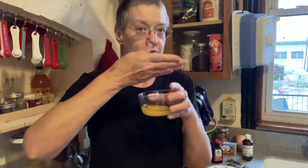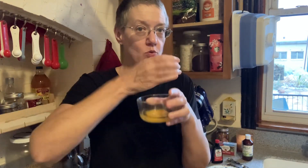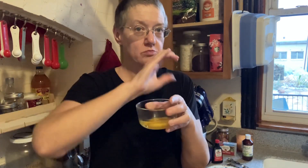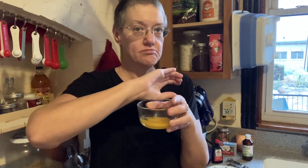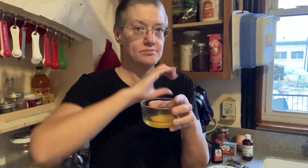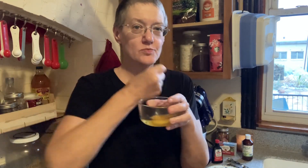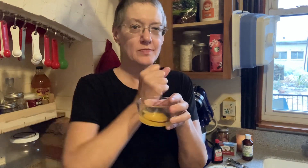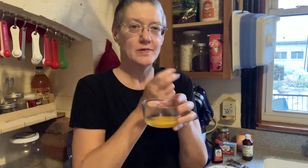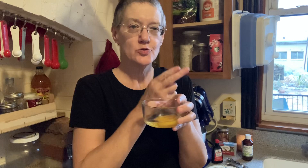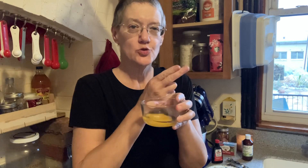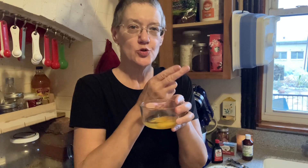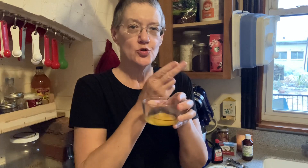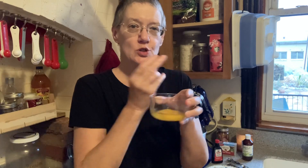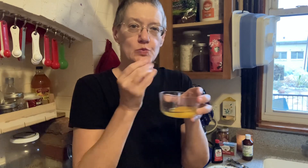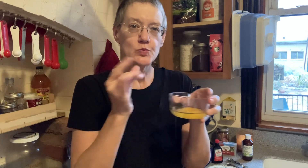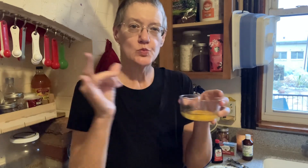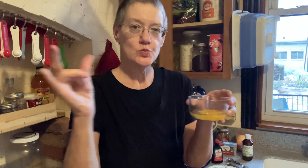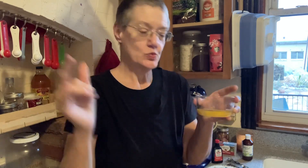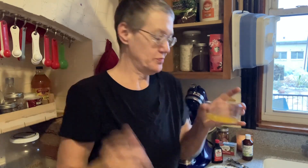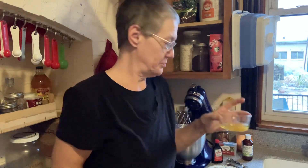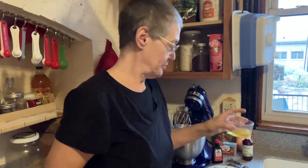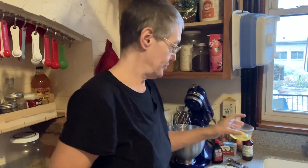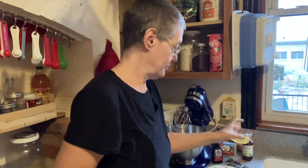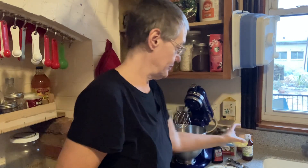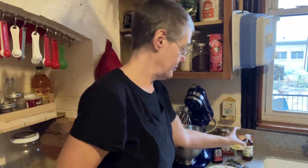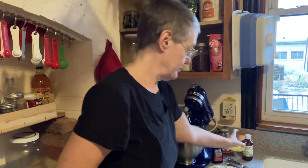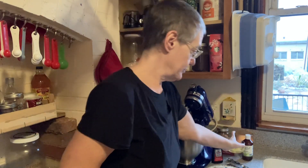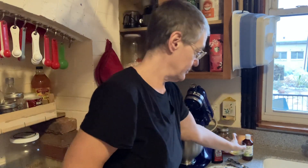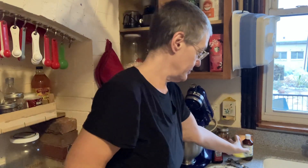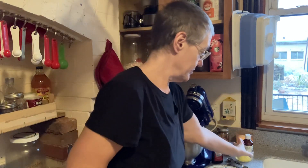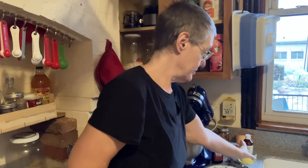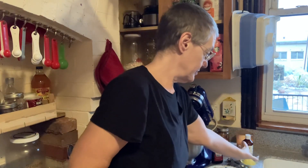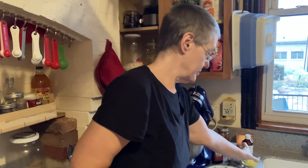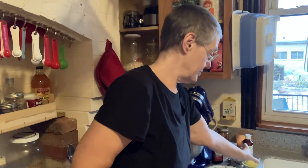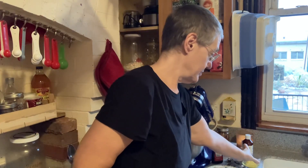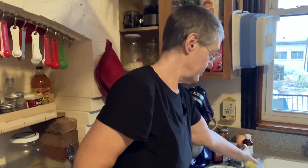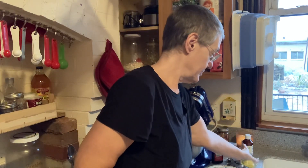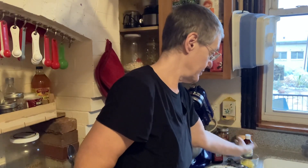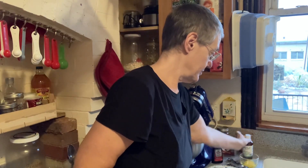it well before we pour it in because we want to make sure it gets in there really smooth.